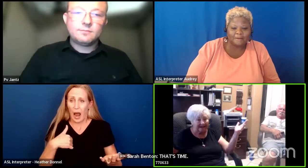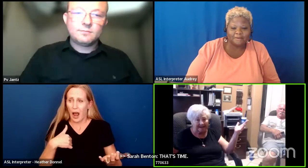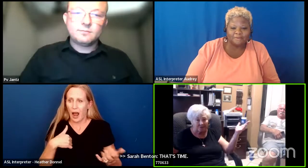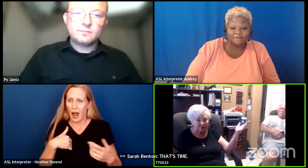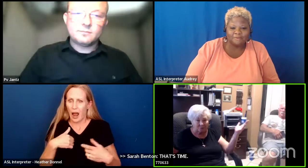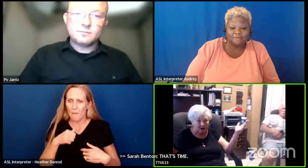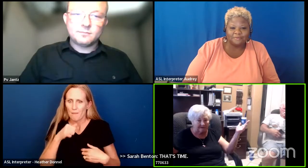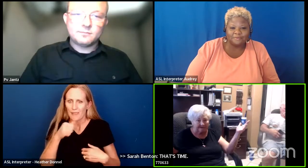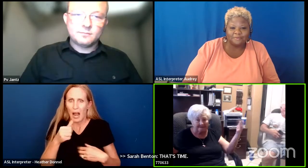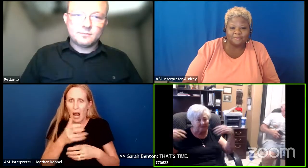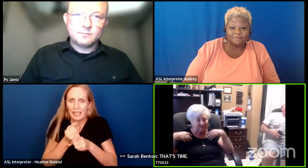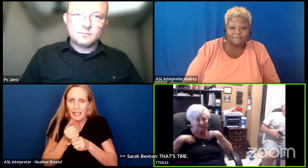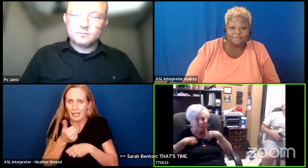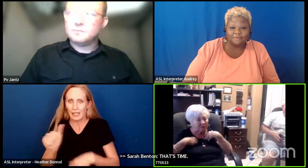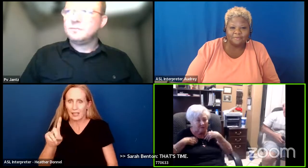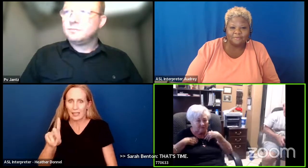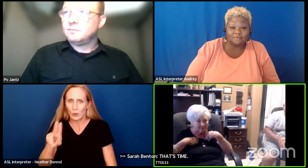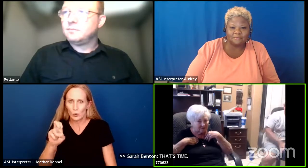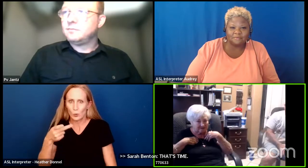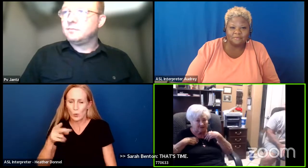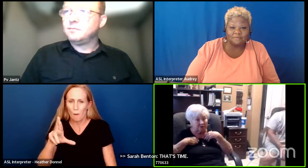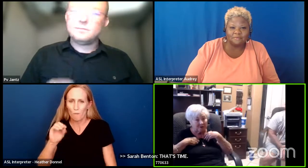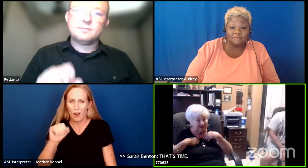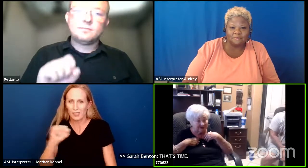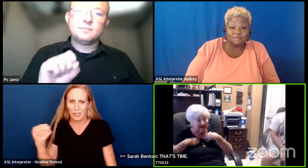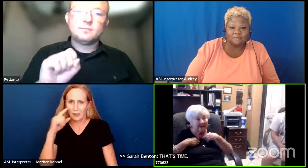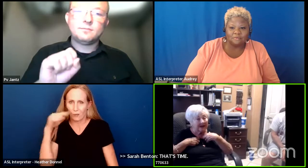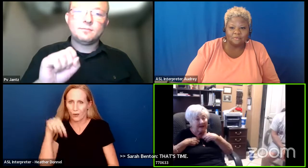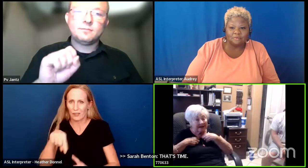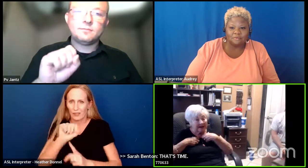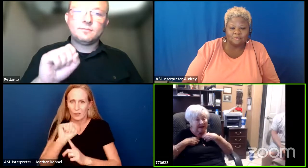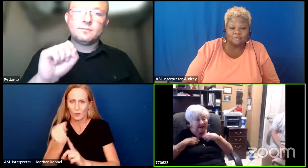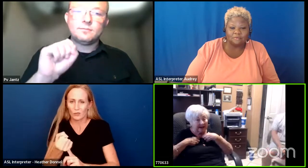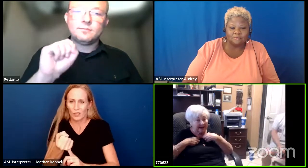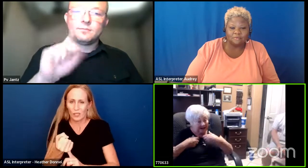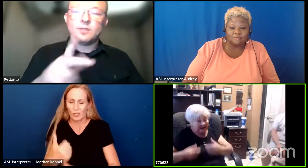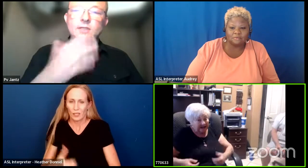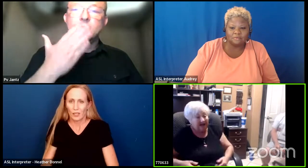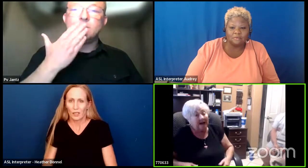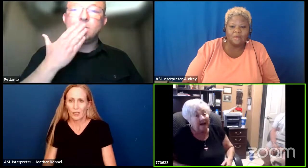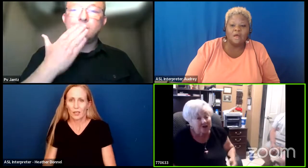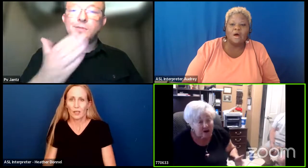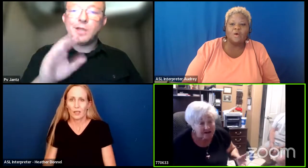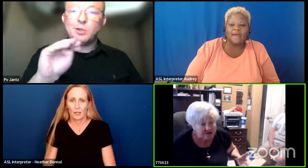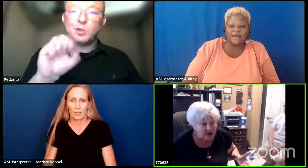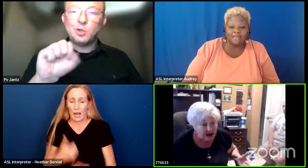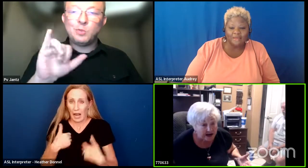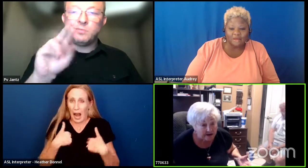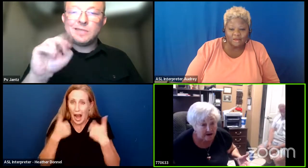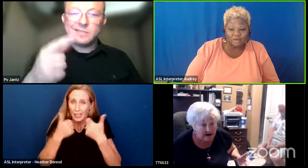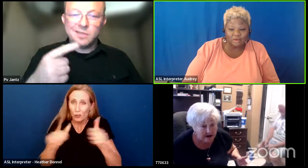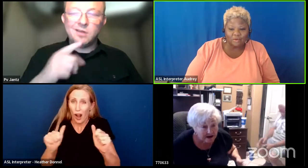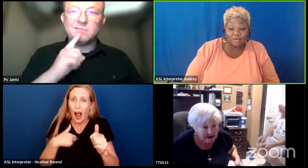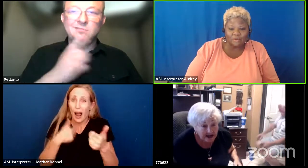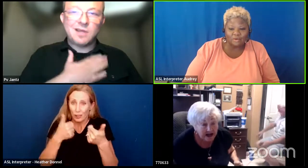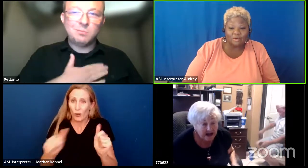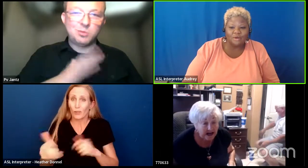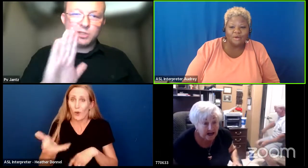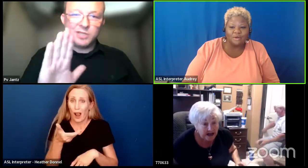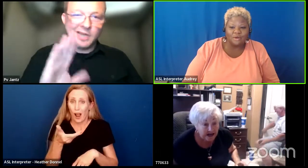not getting any due process of the situation. I tried Okay, to hire, thank